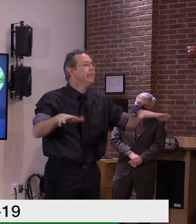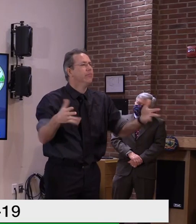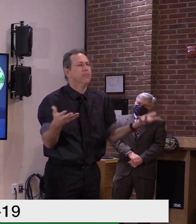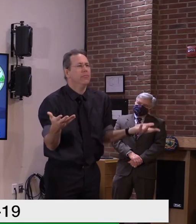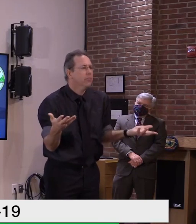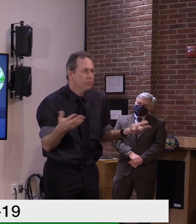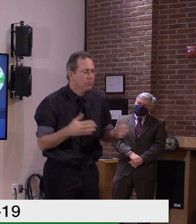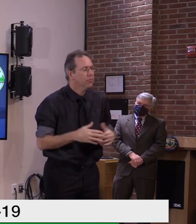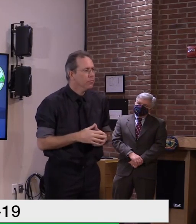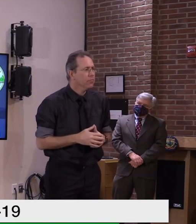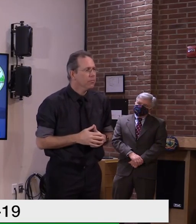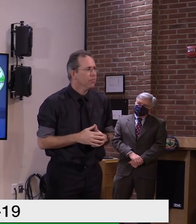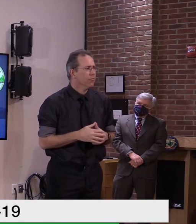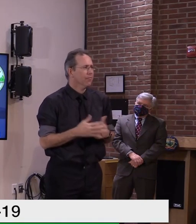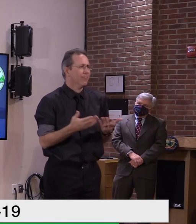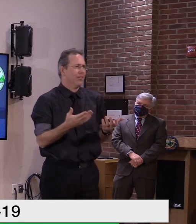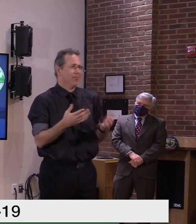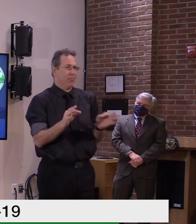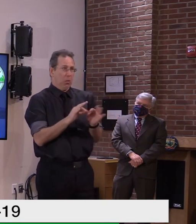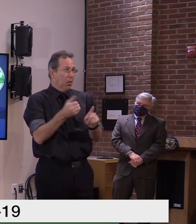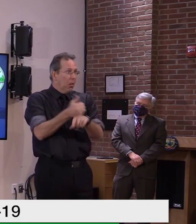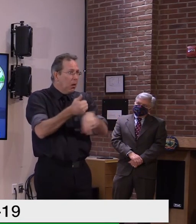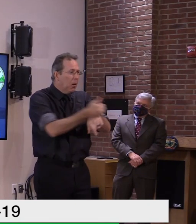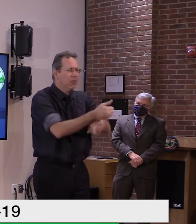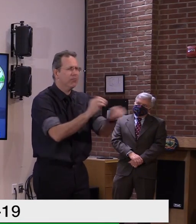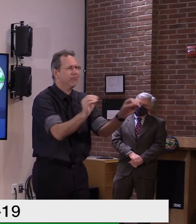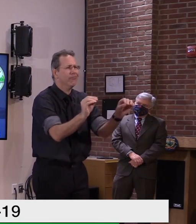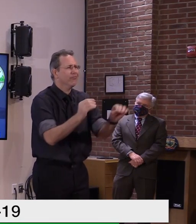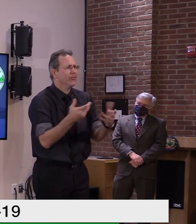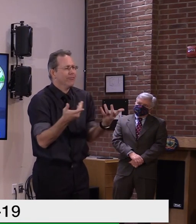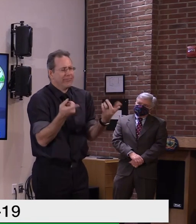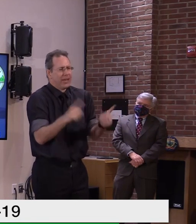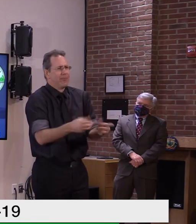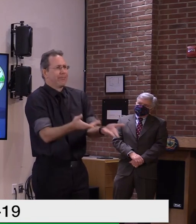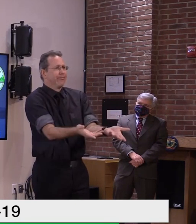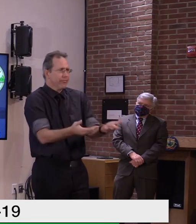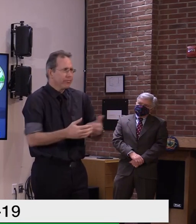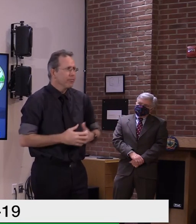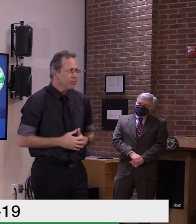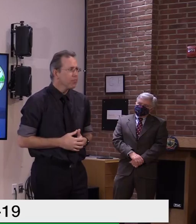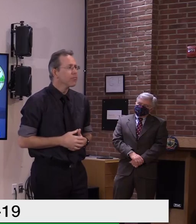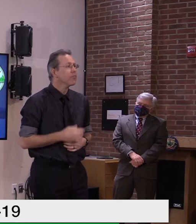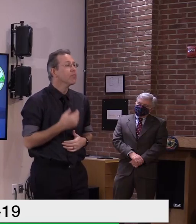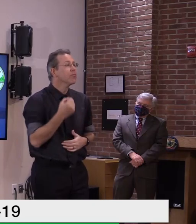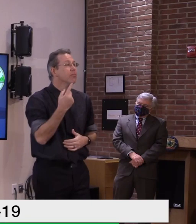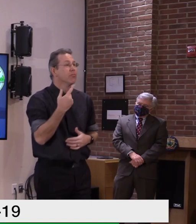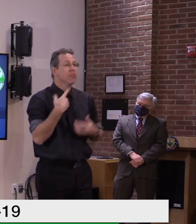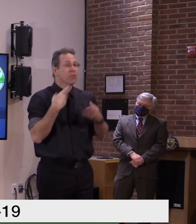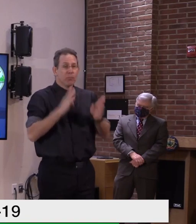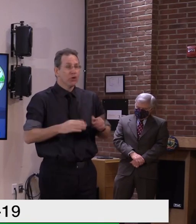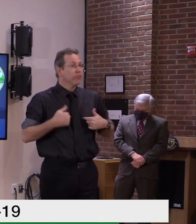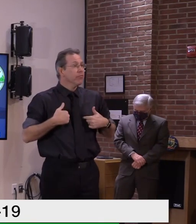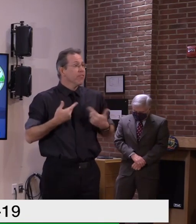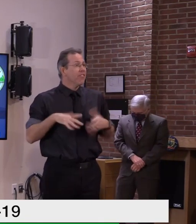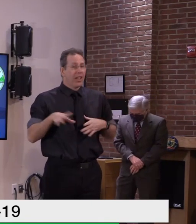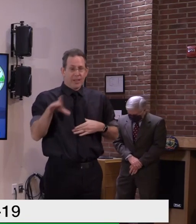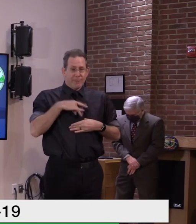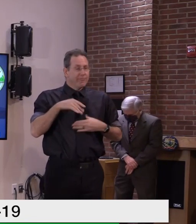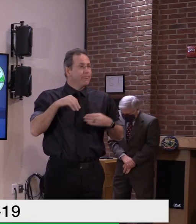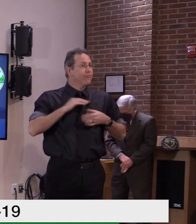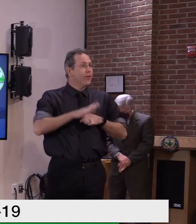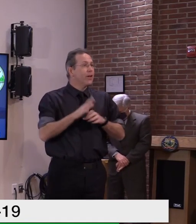facility. And the virus comes in at a time when they're not symptomatic and are feeling well, totally